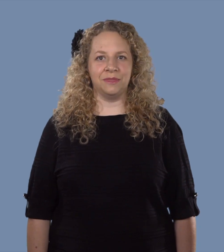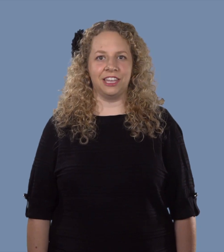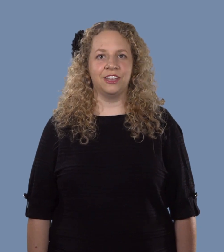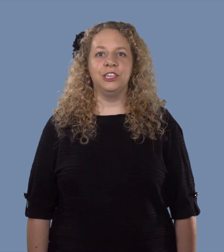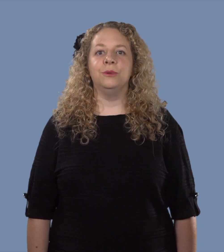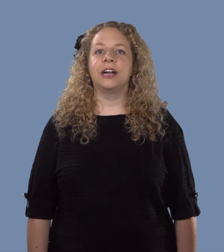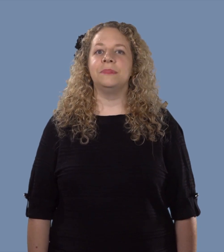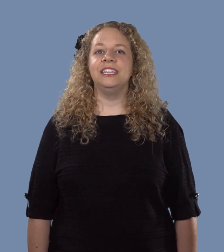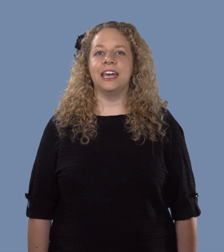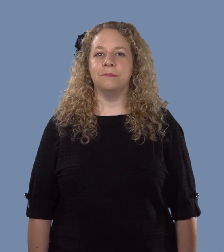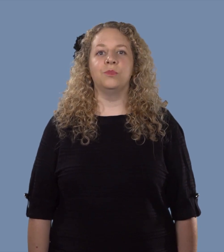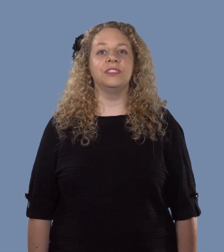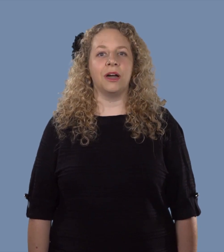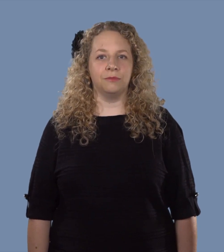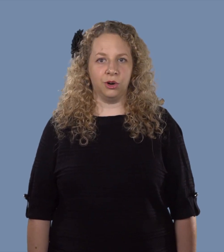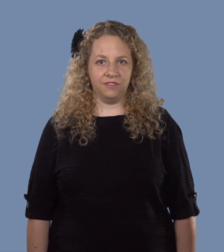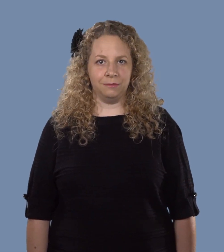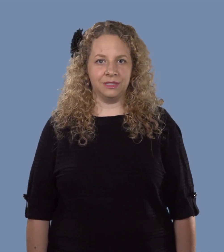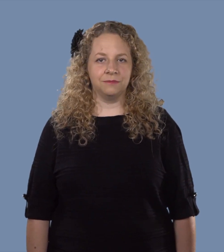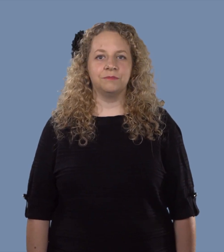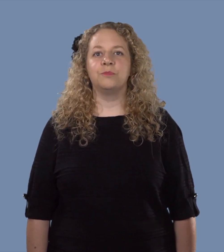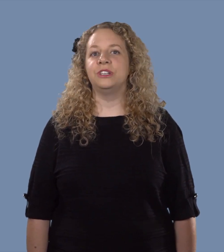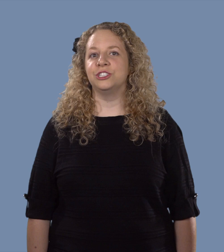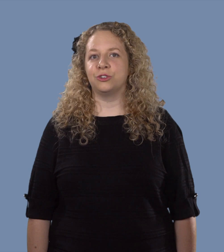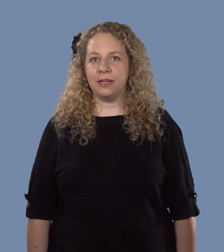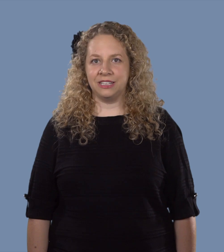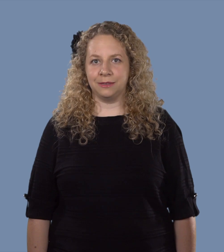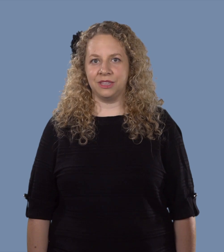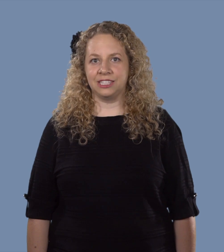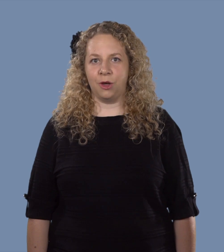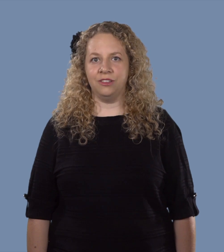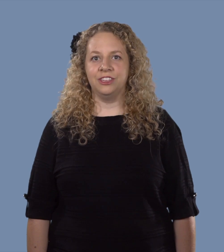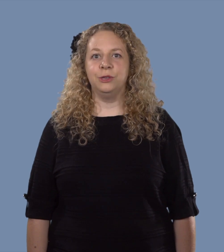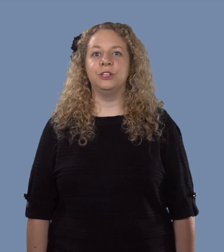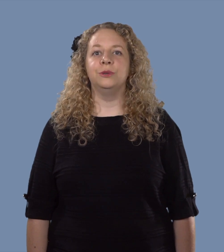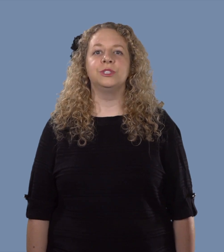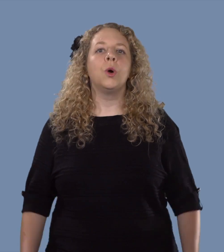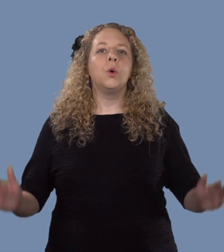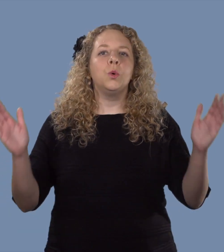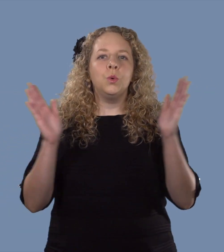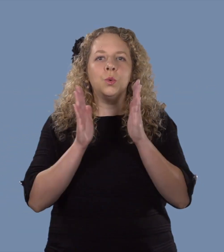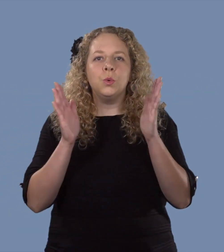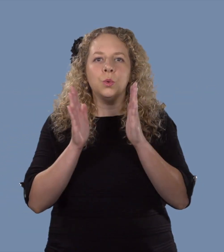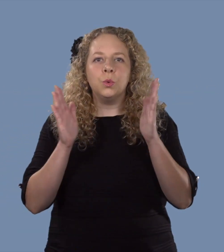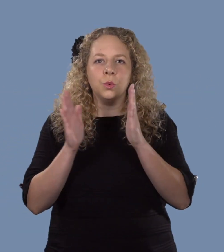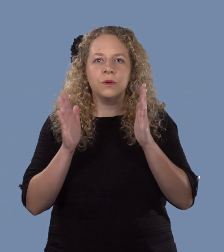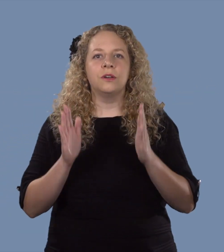use ooh. When describing something medium, and when you describe something large,